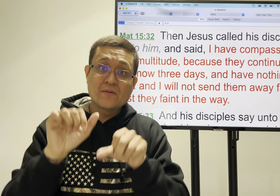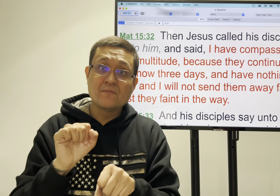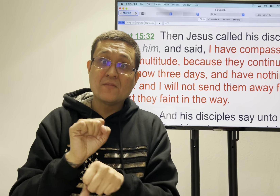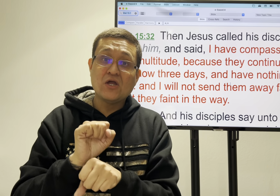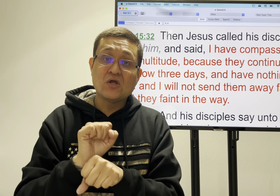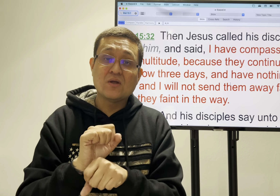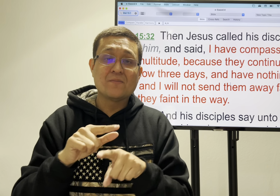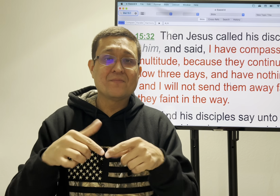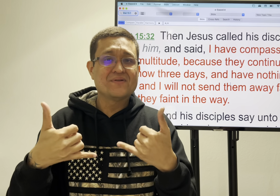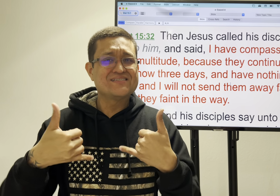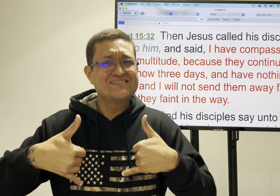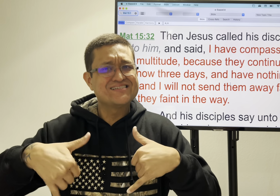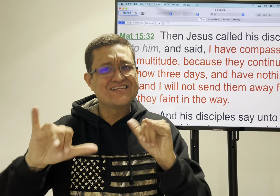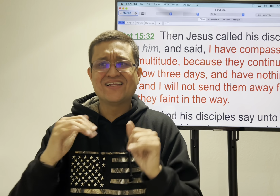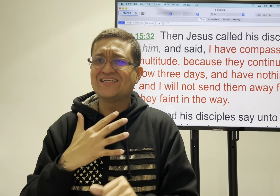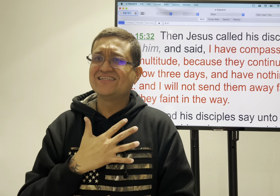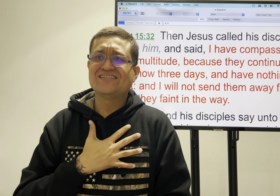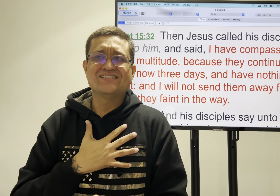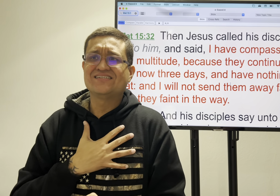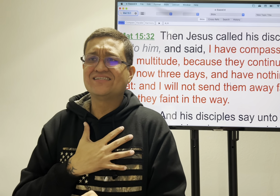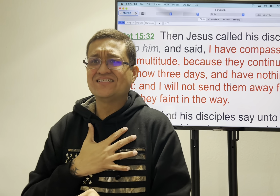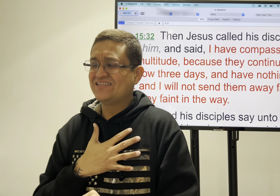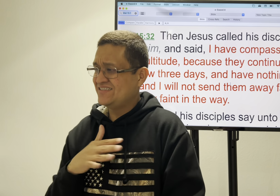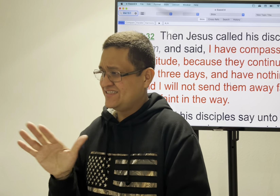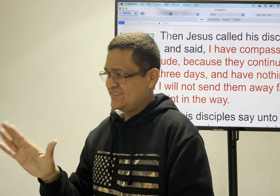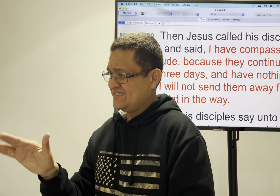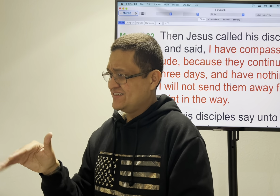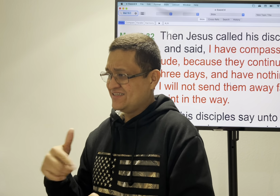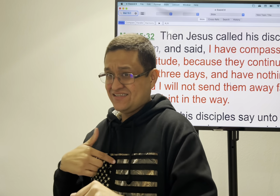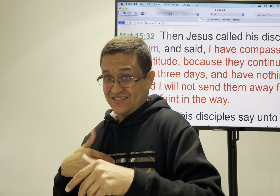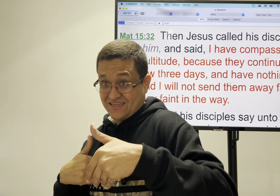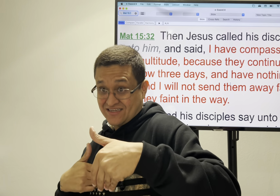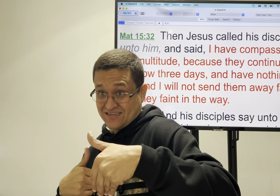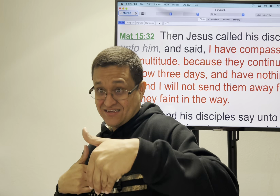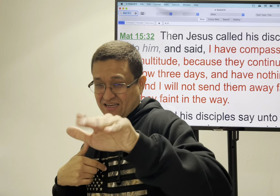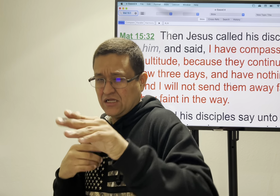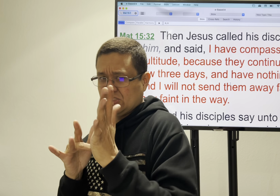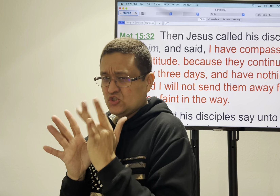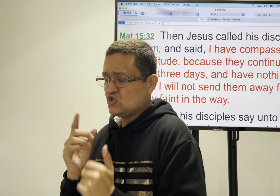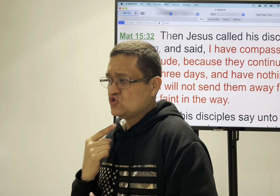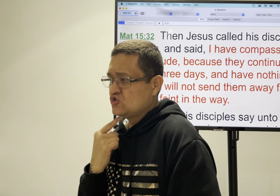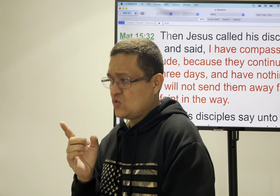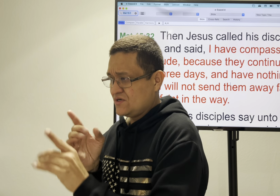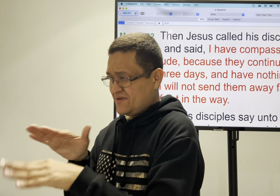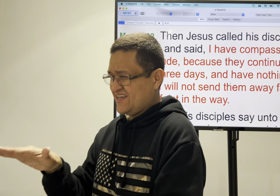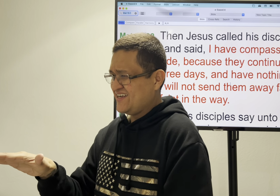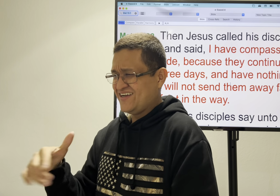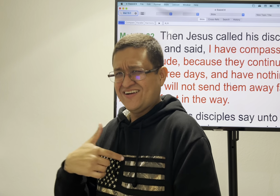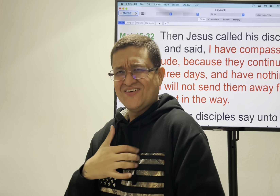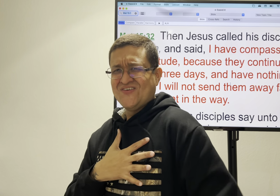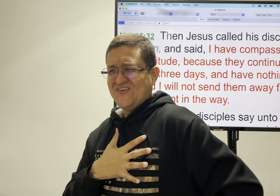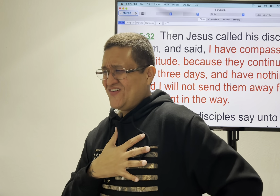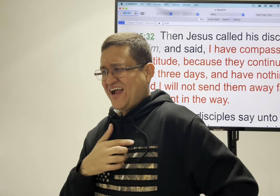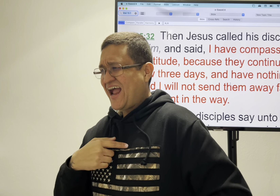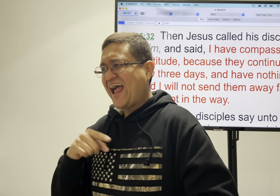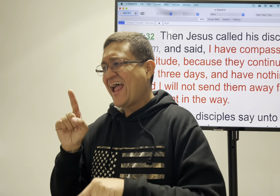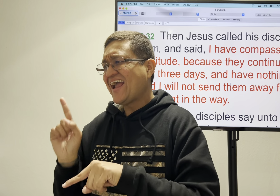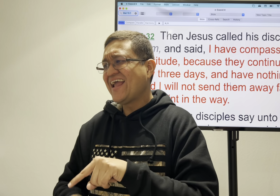Jesus has already done his miracles. He's healed them, but he still has compassion for them. So he's telling his disciples,